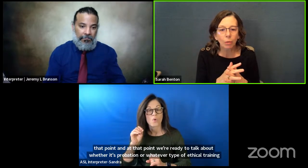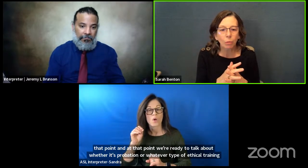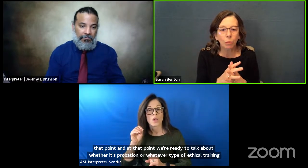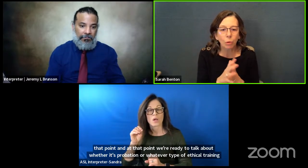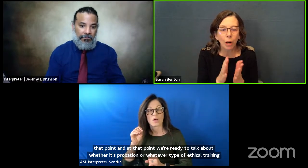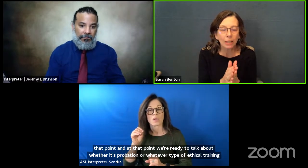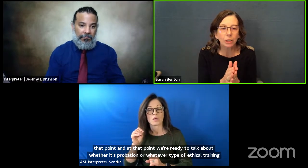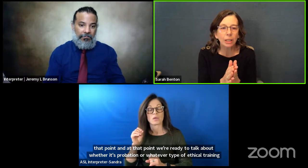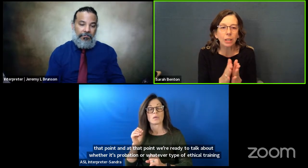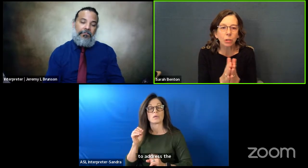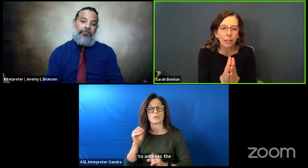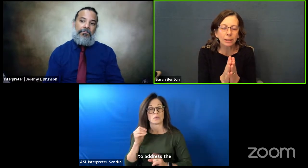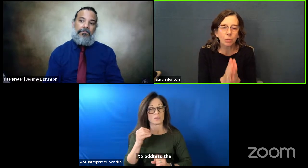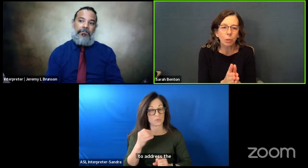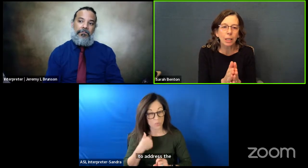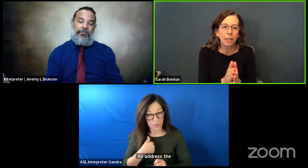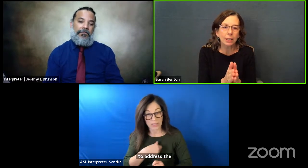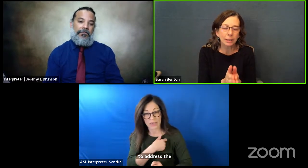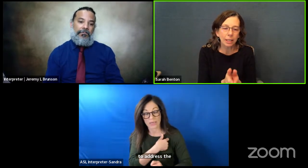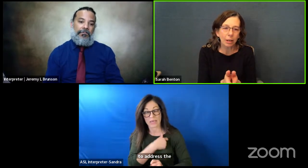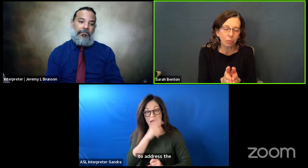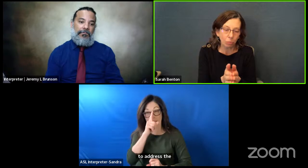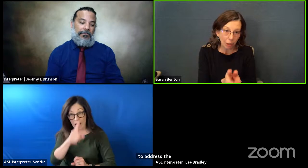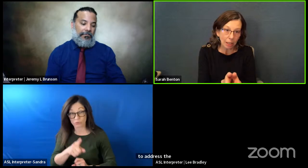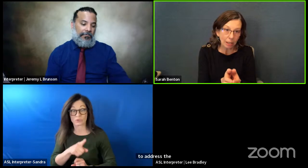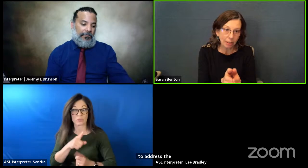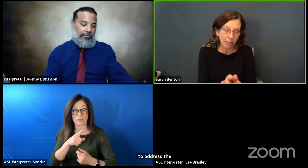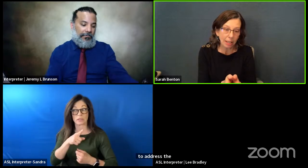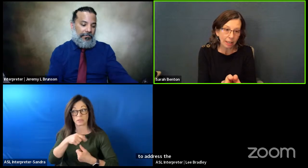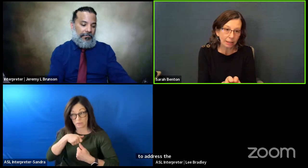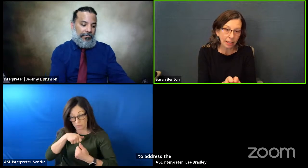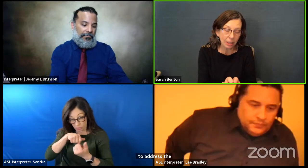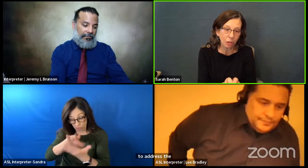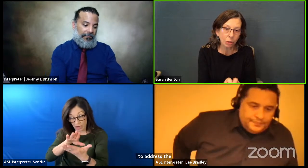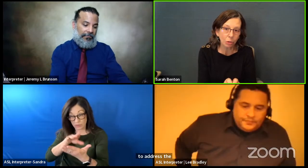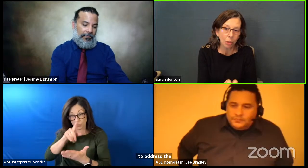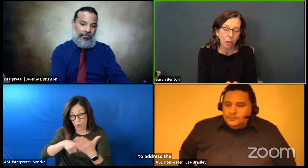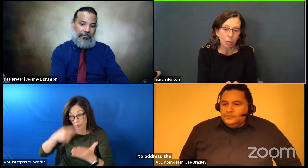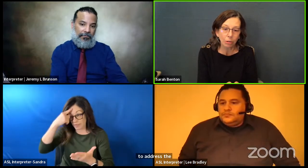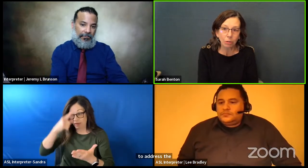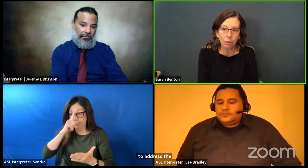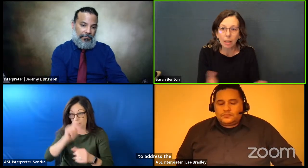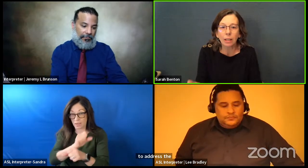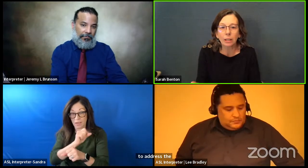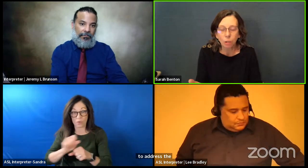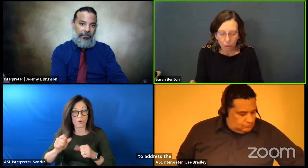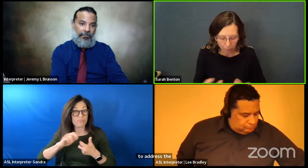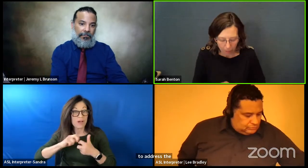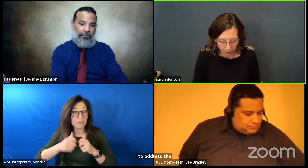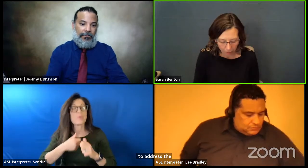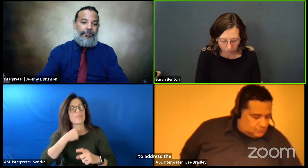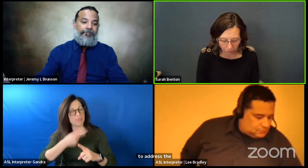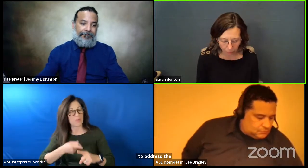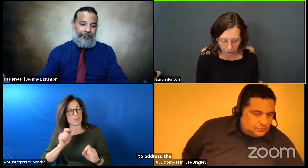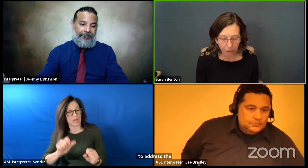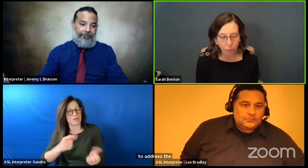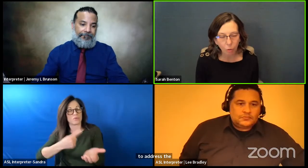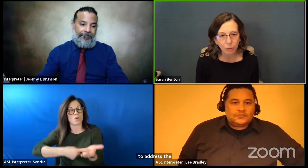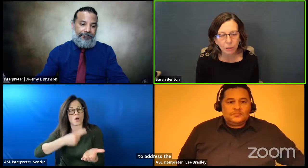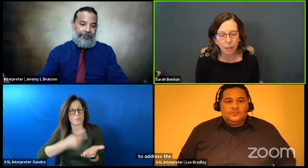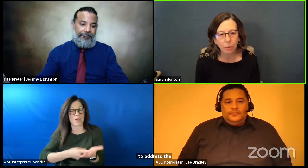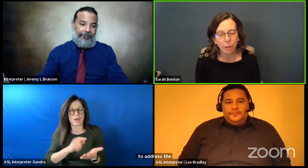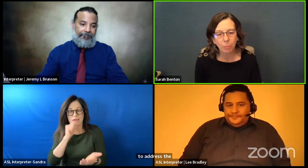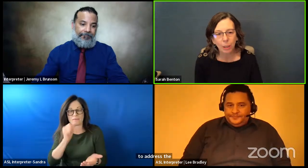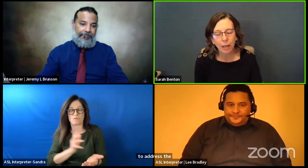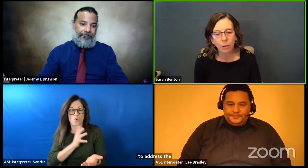we're actually addressing what it is that we see as the issue, then let's talk about an